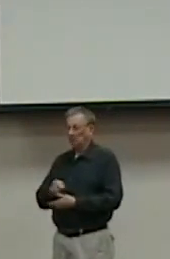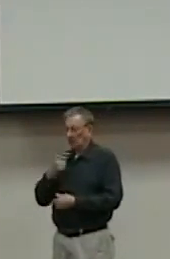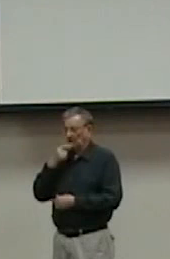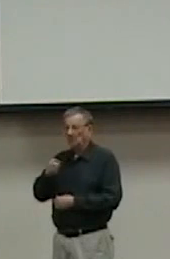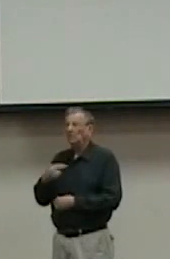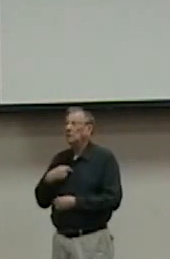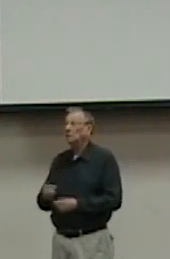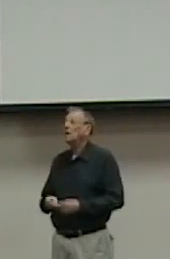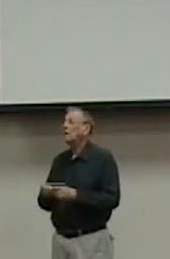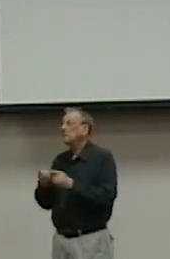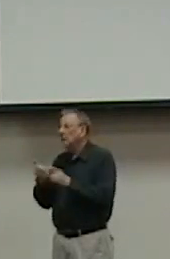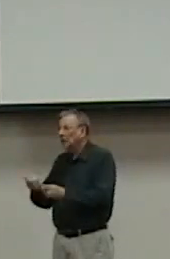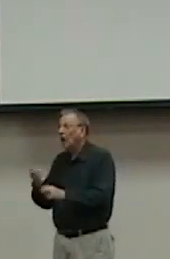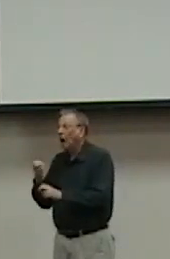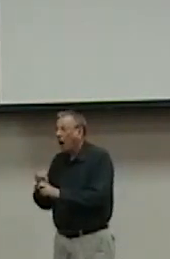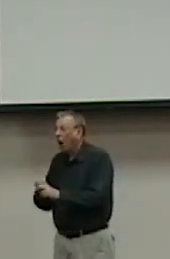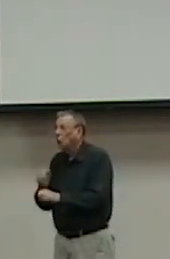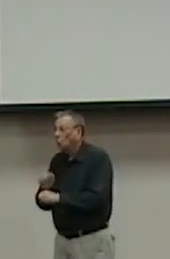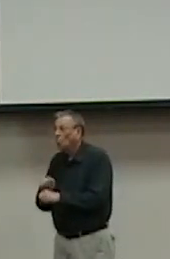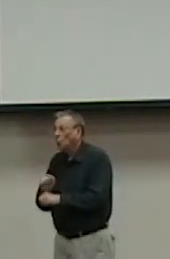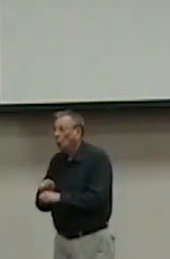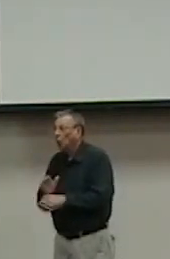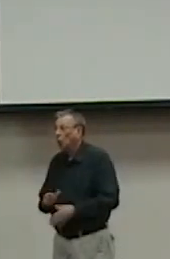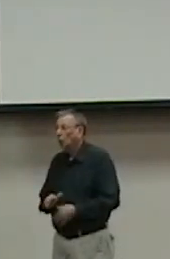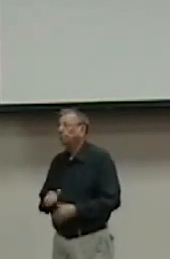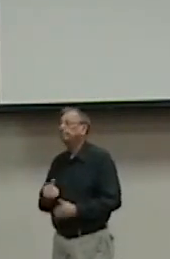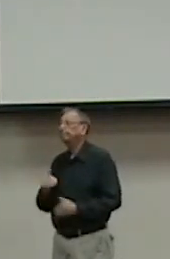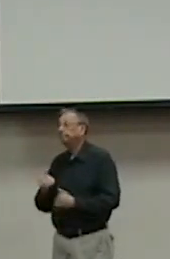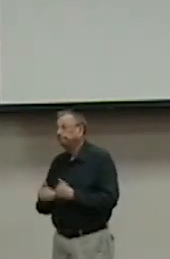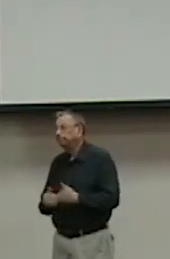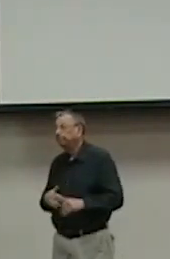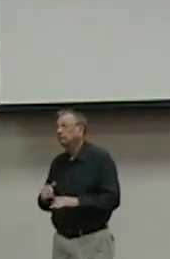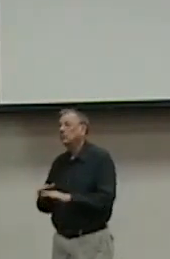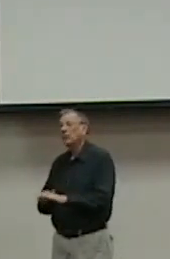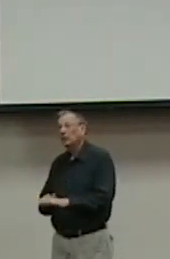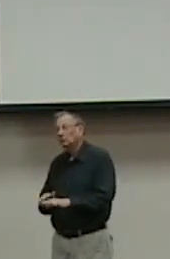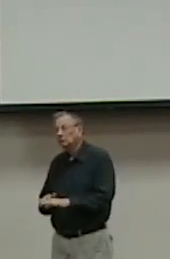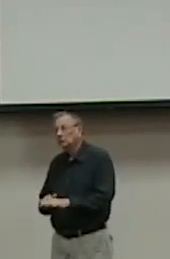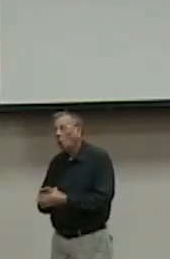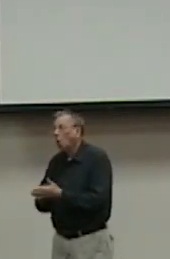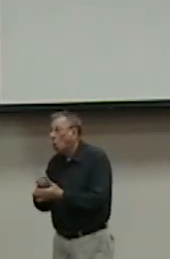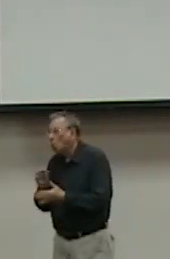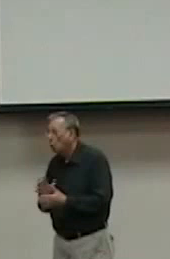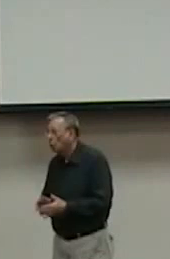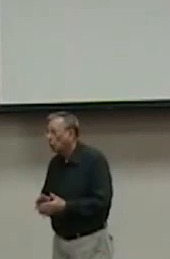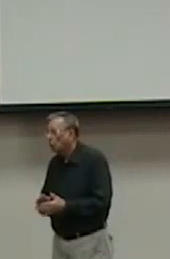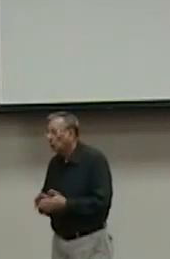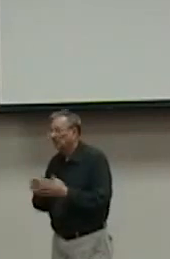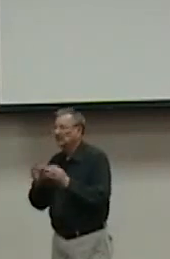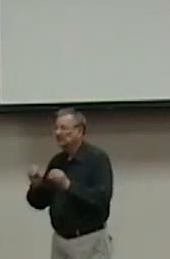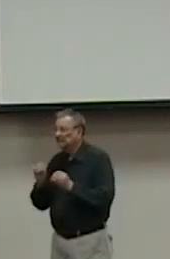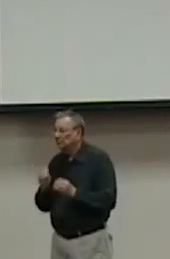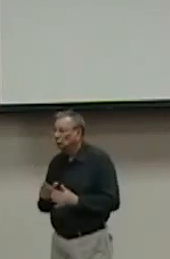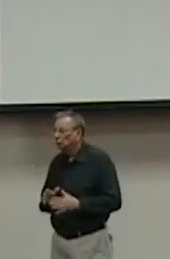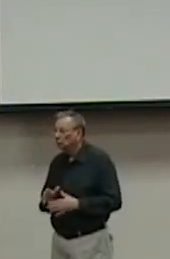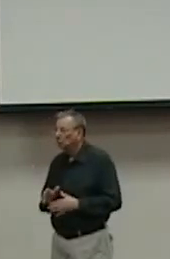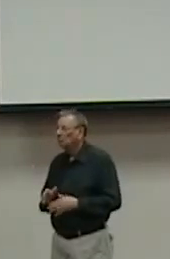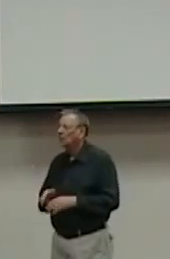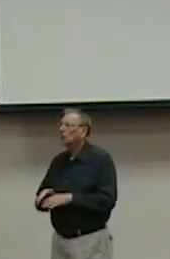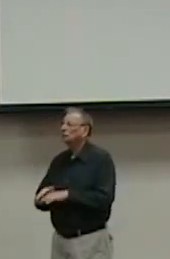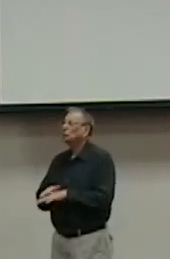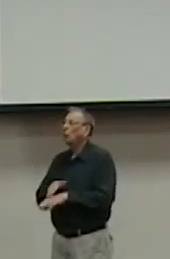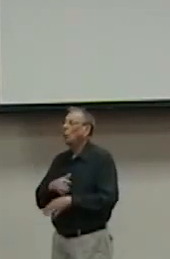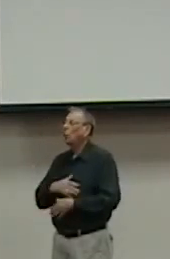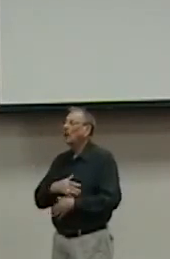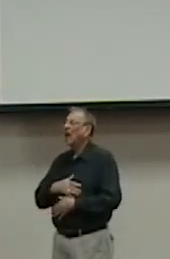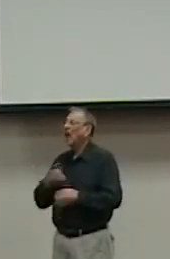is dedicated, he's a hard worker, kind, compassionate, a learner, a teacher, and slow to anger. I